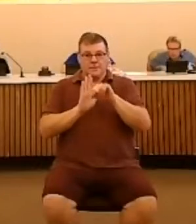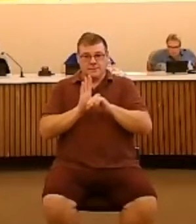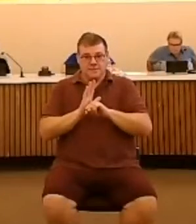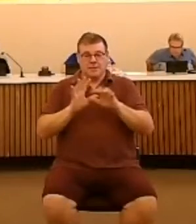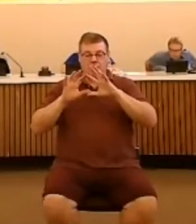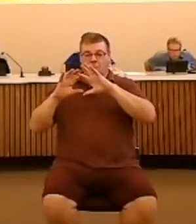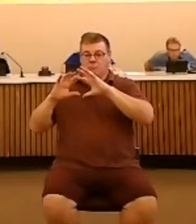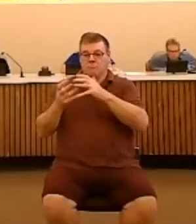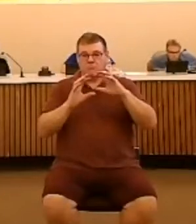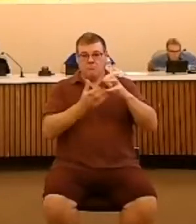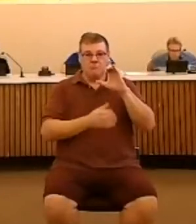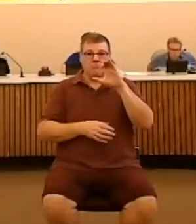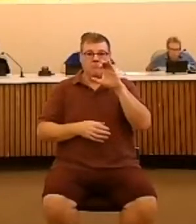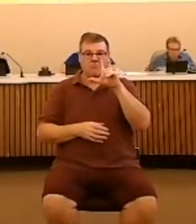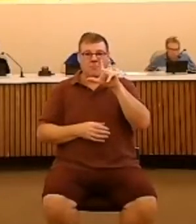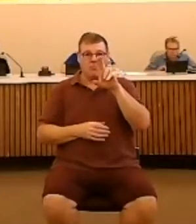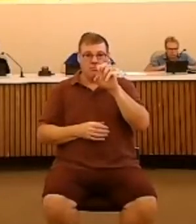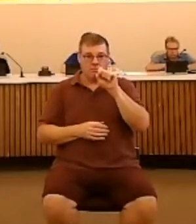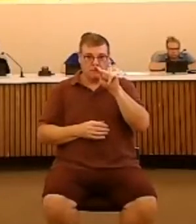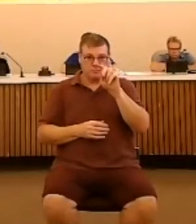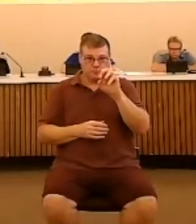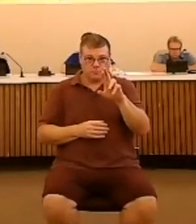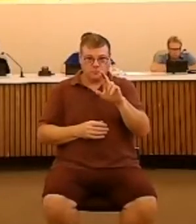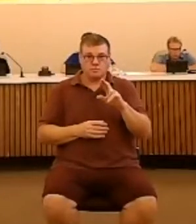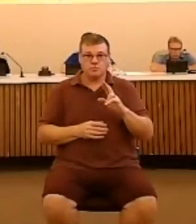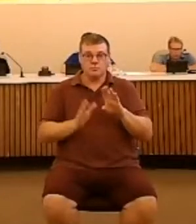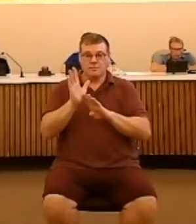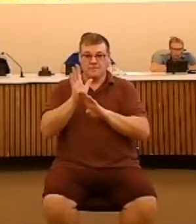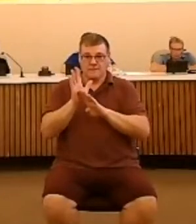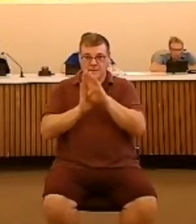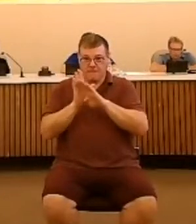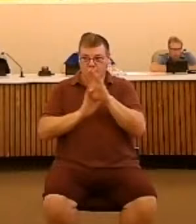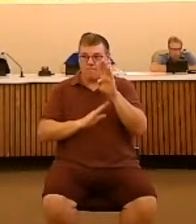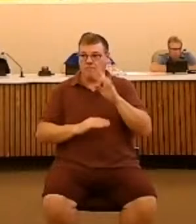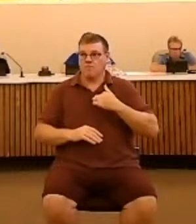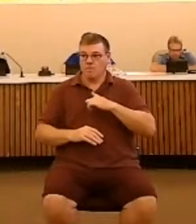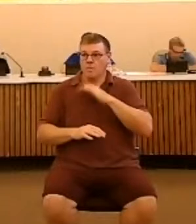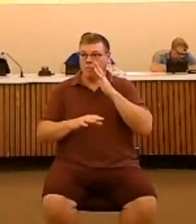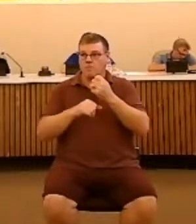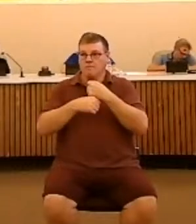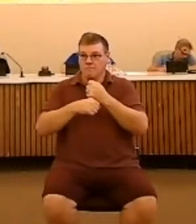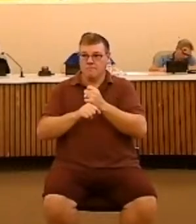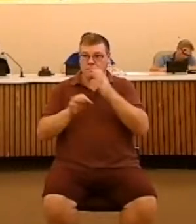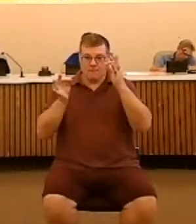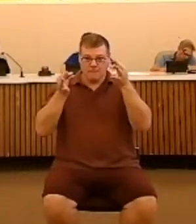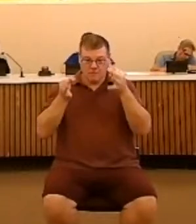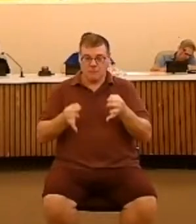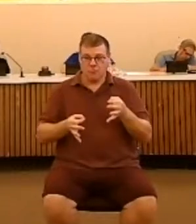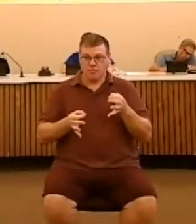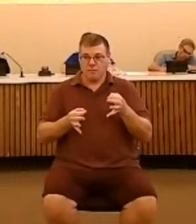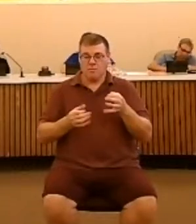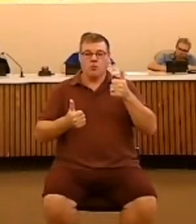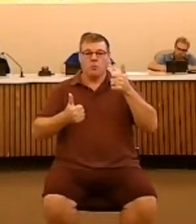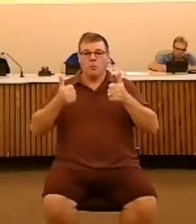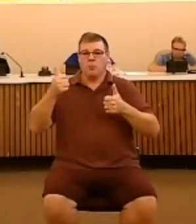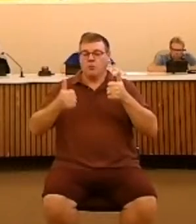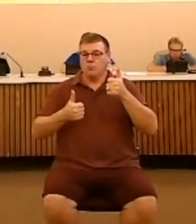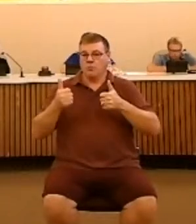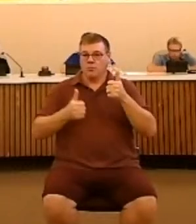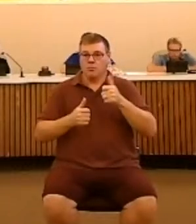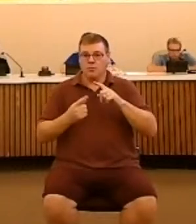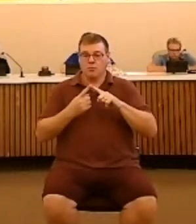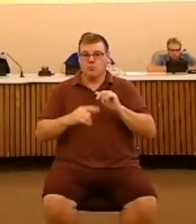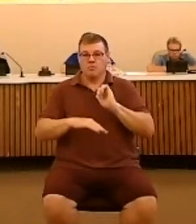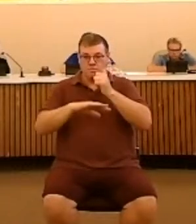cluster development, we will be essentially making the decision on whether to